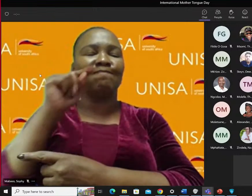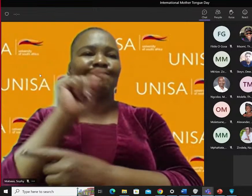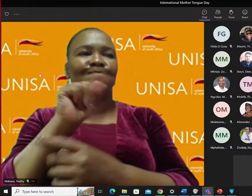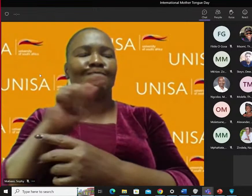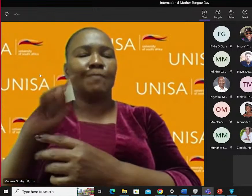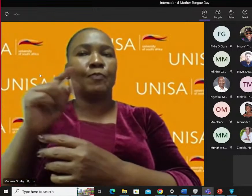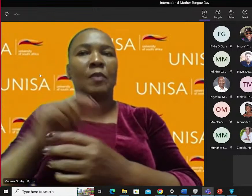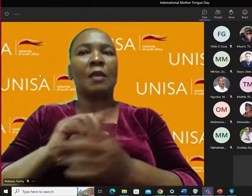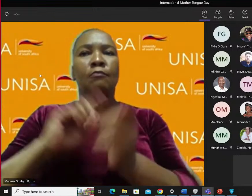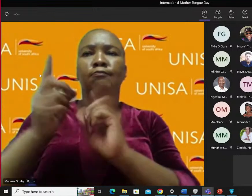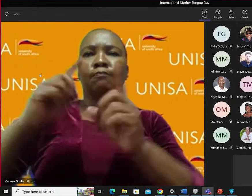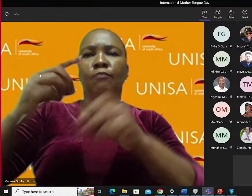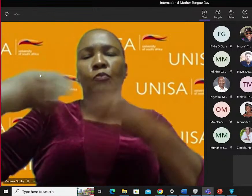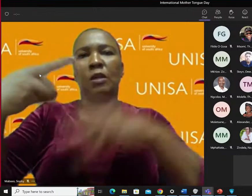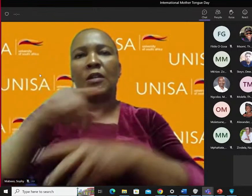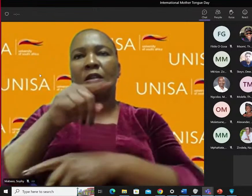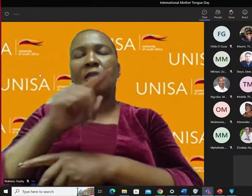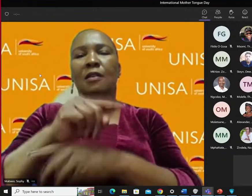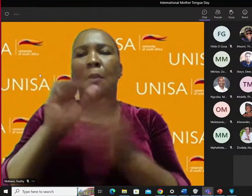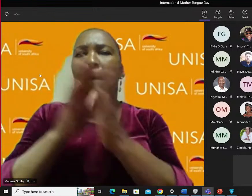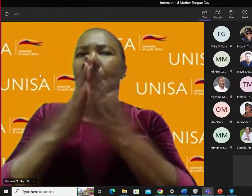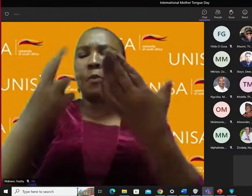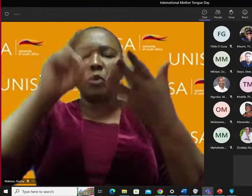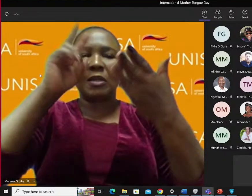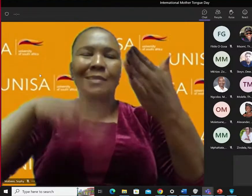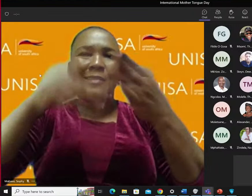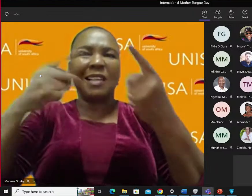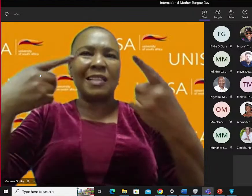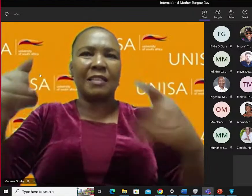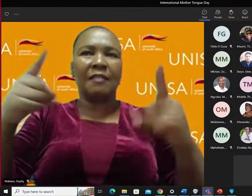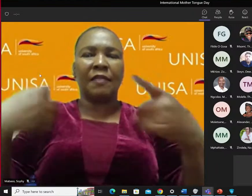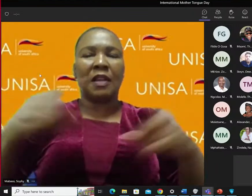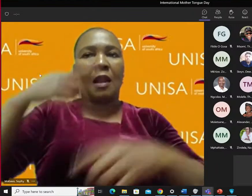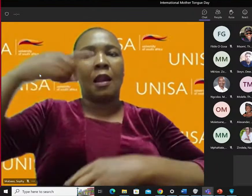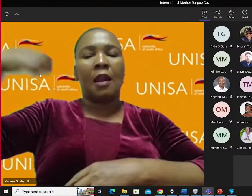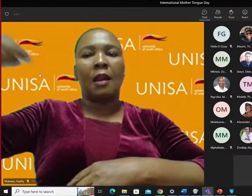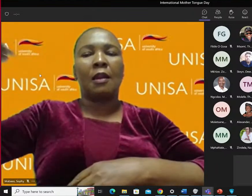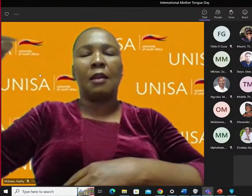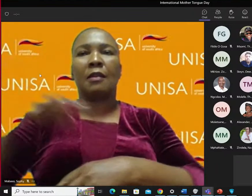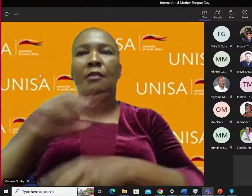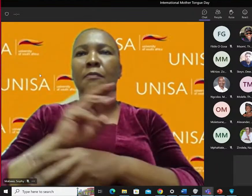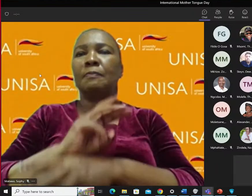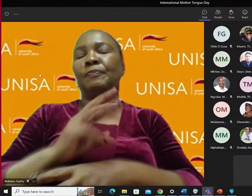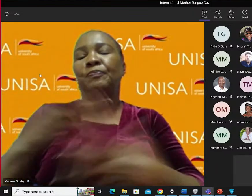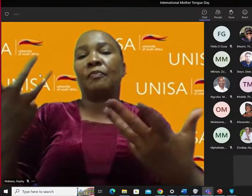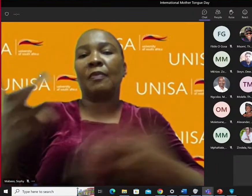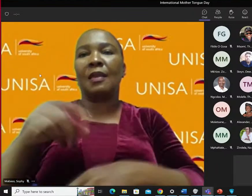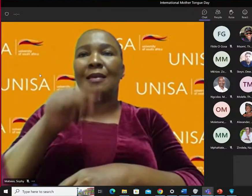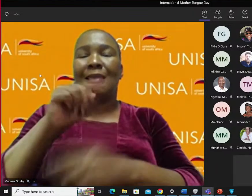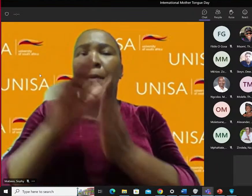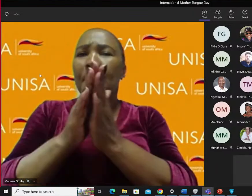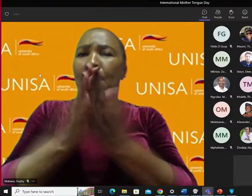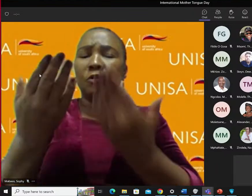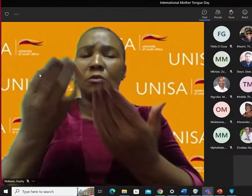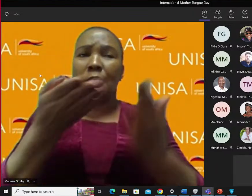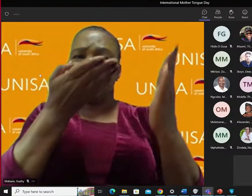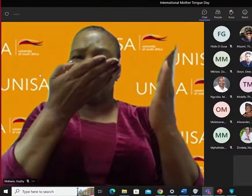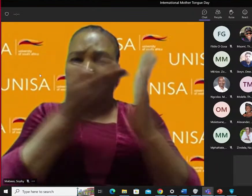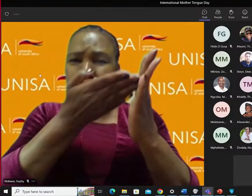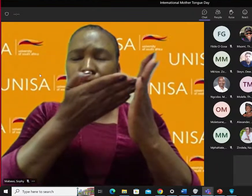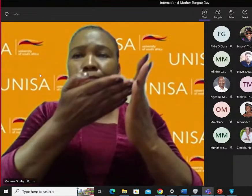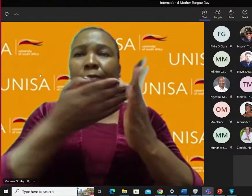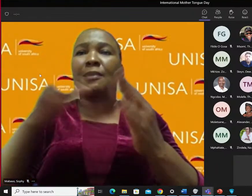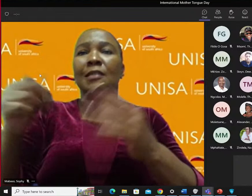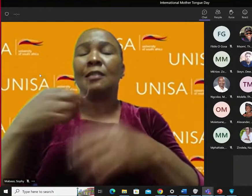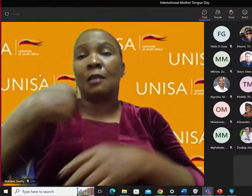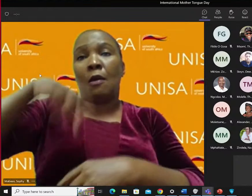that. Book reading in various mother languages. So there are books that are written in our